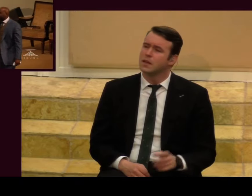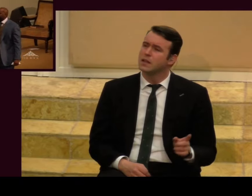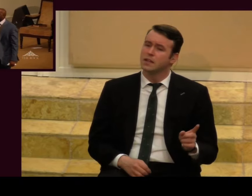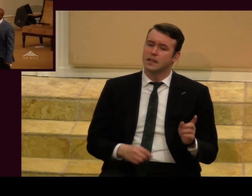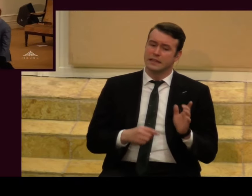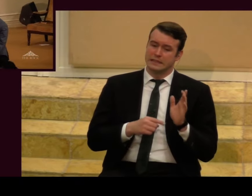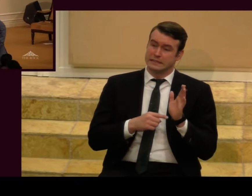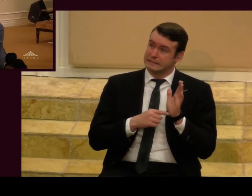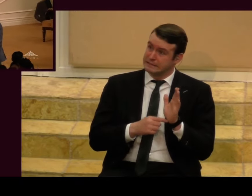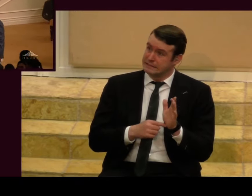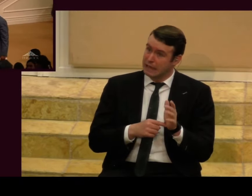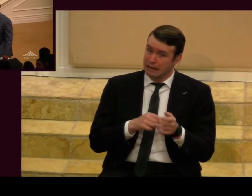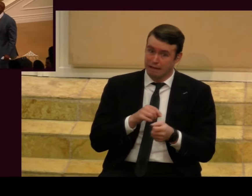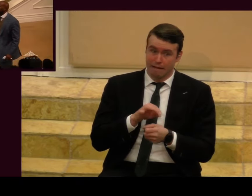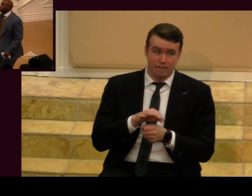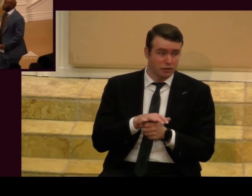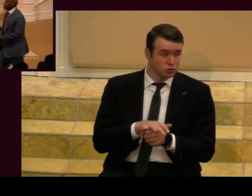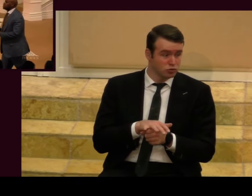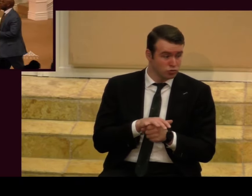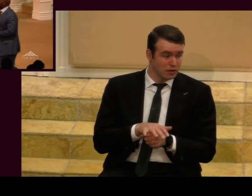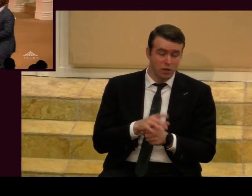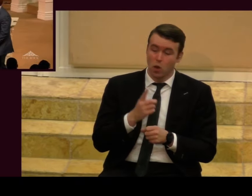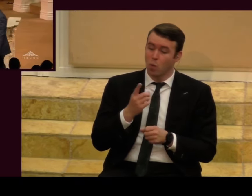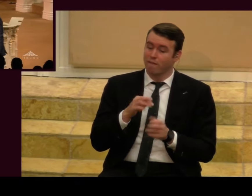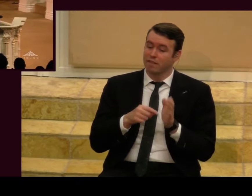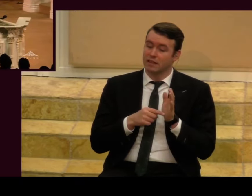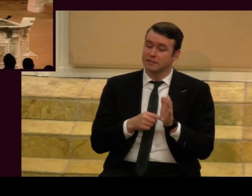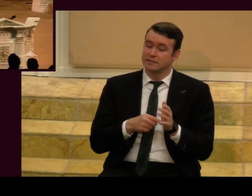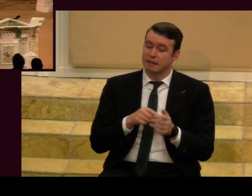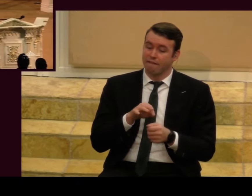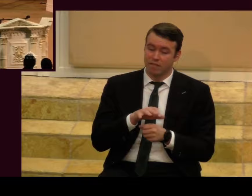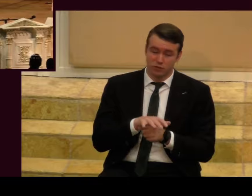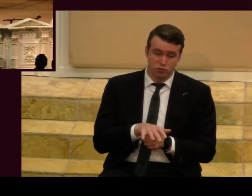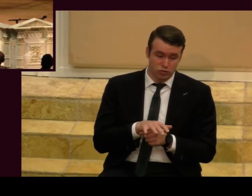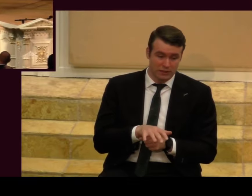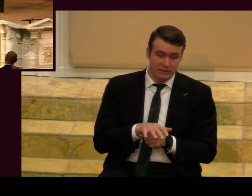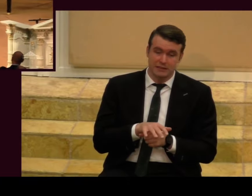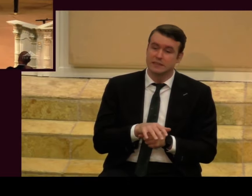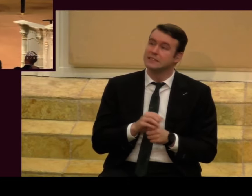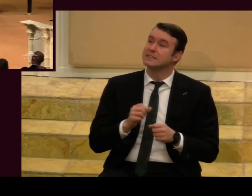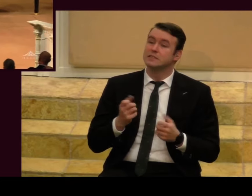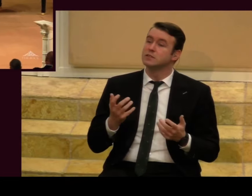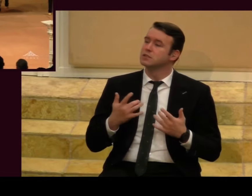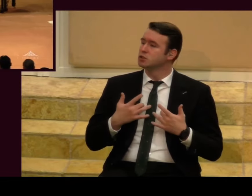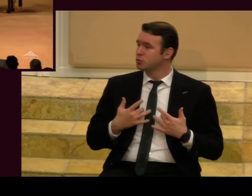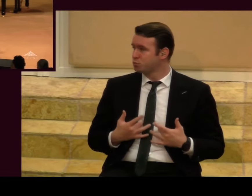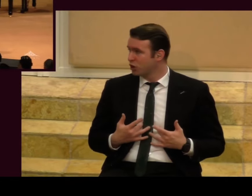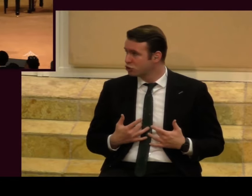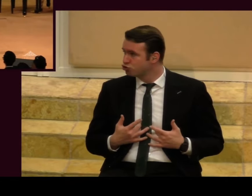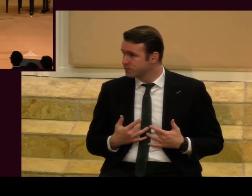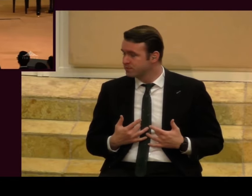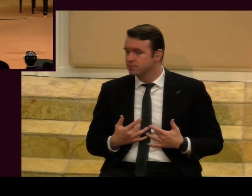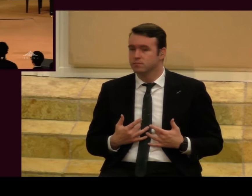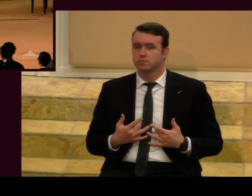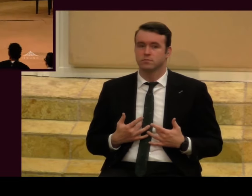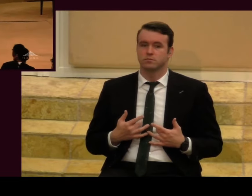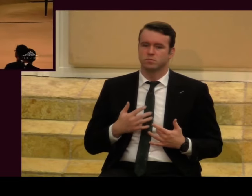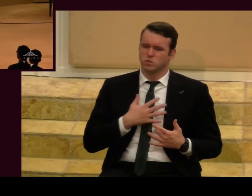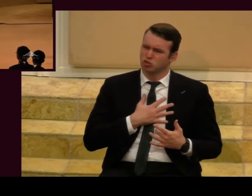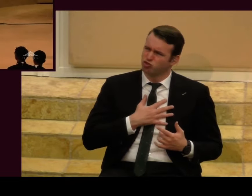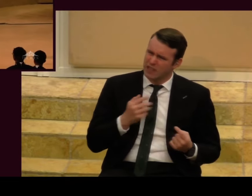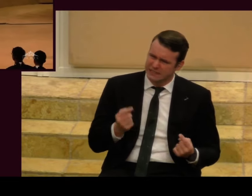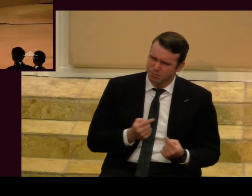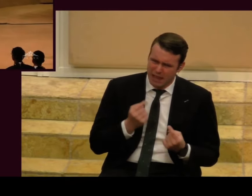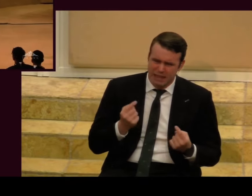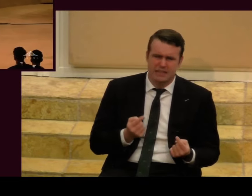Brother, they said signs of stress. One of the signs of stress is depression, chest